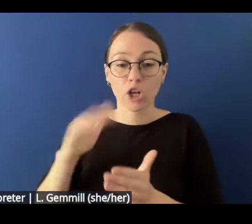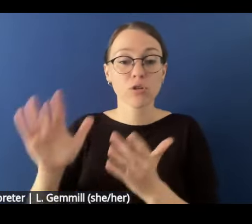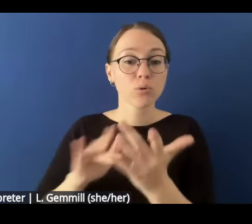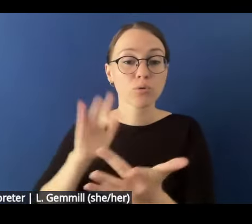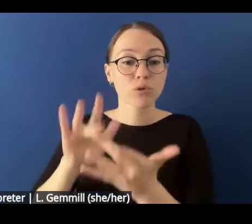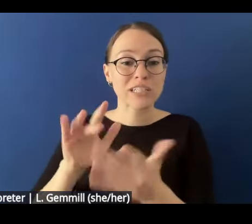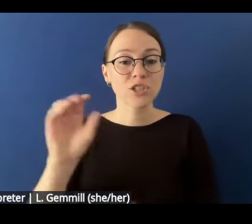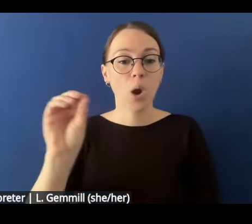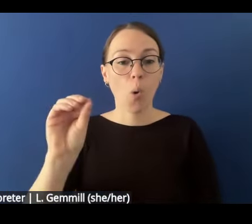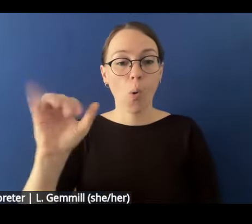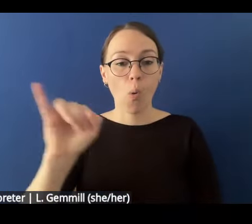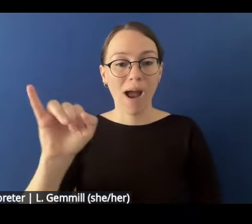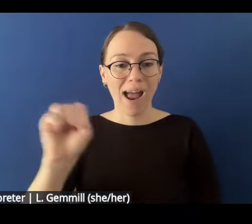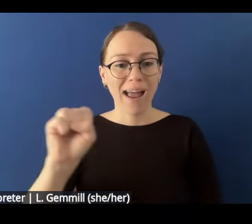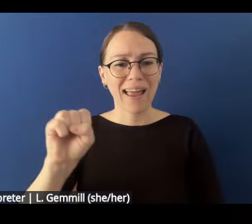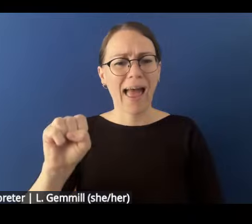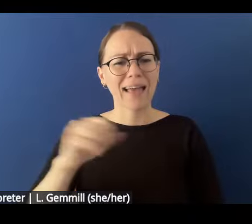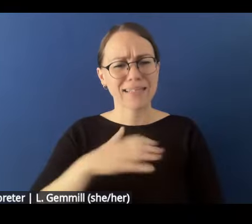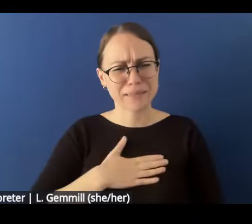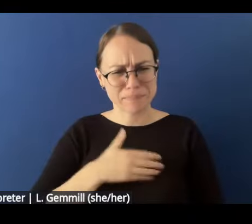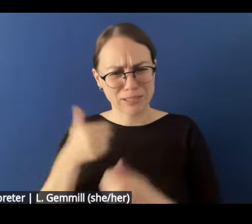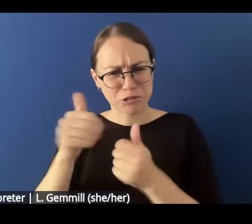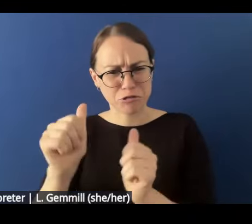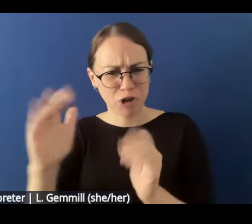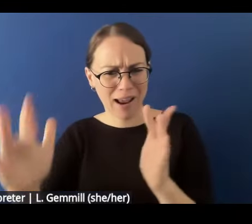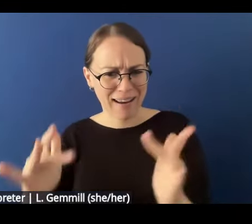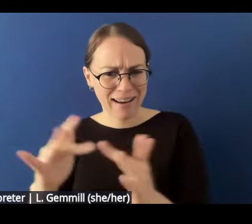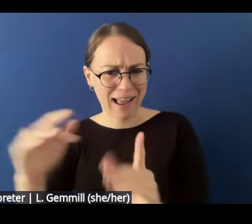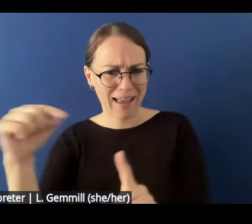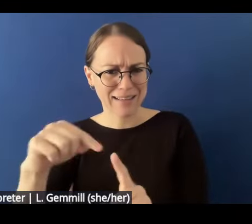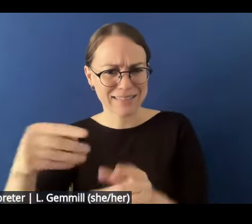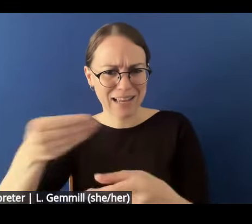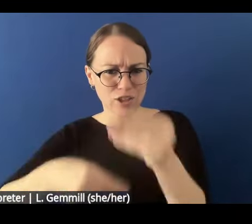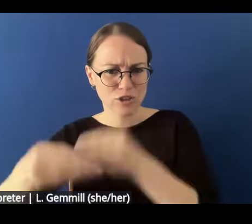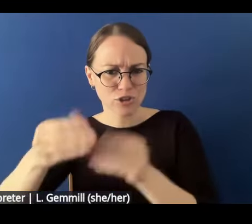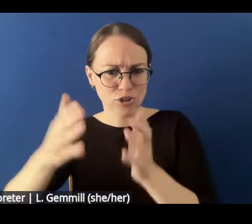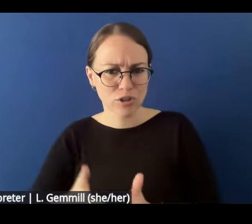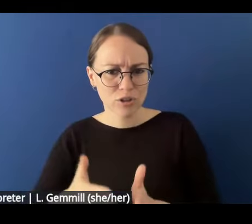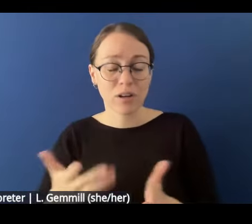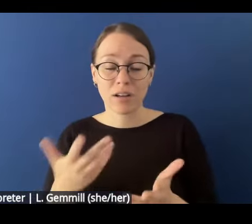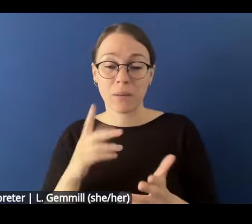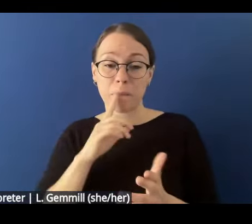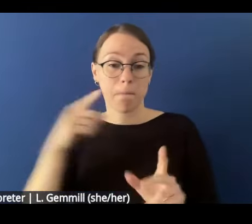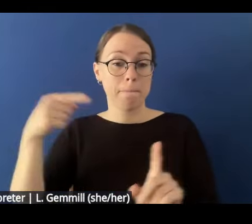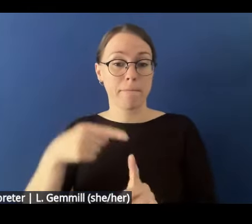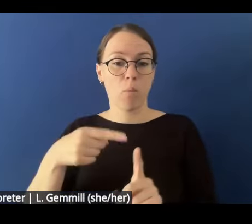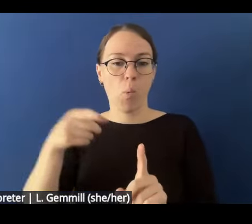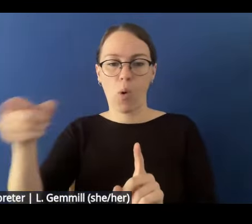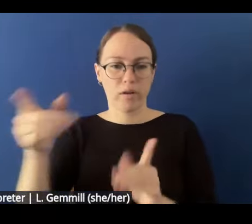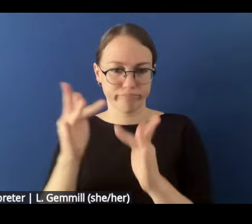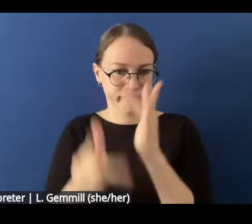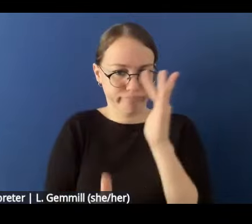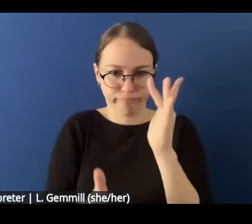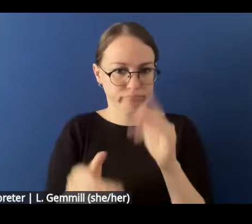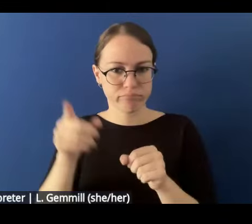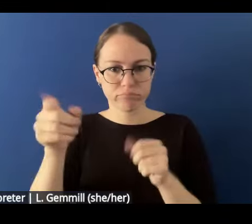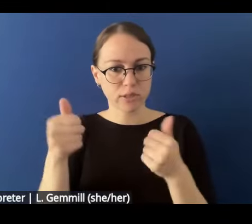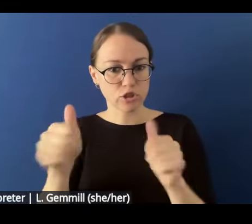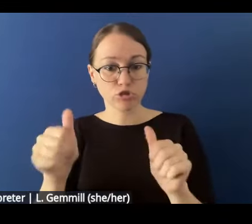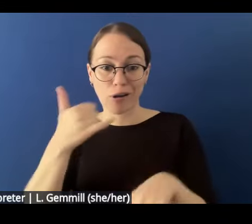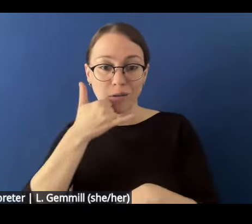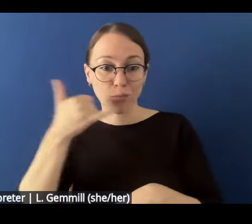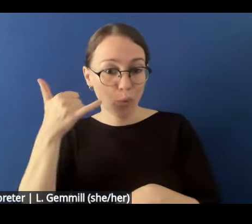attempt to make contact with him. Long story short, they were unsuccessful. They attempted to call, they attempted